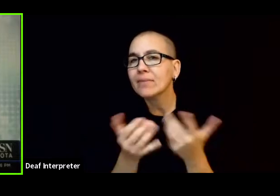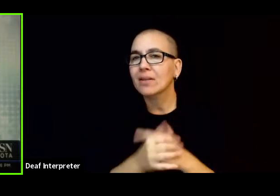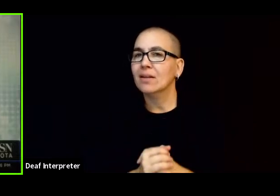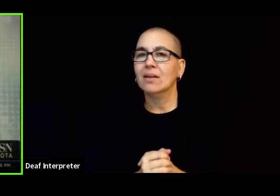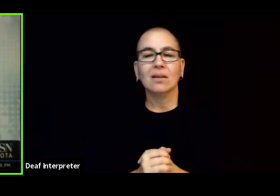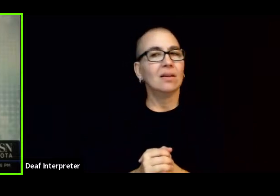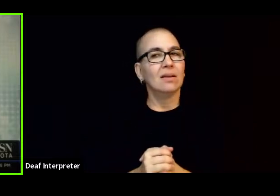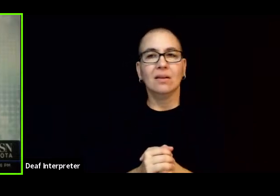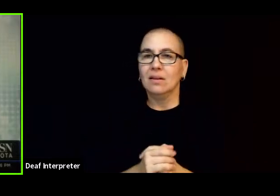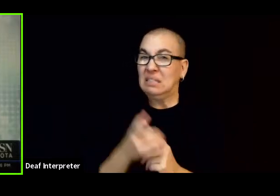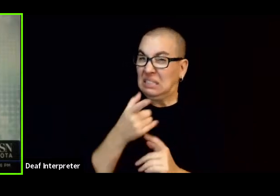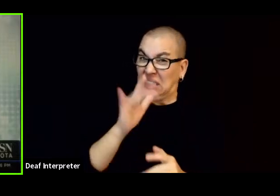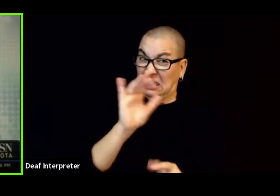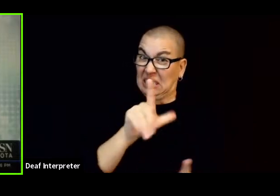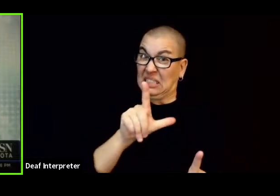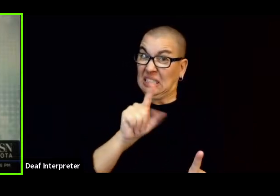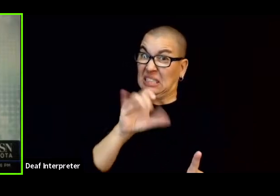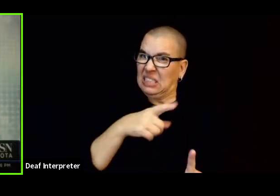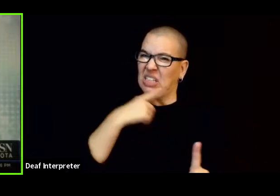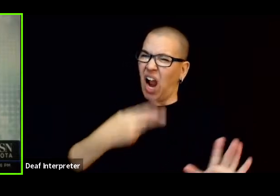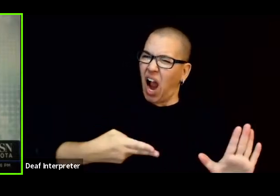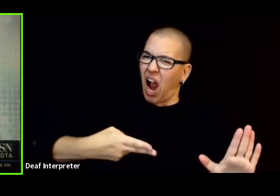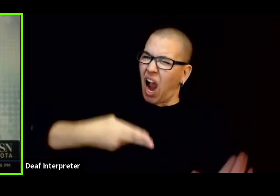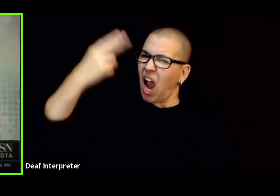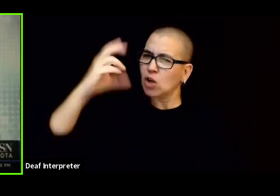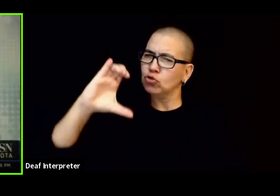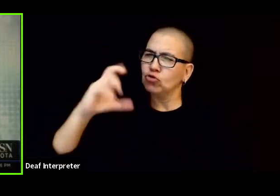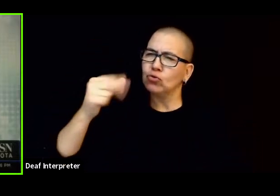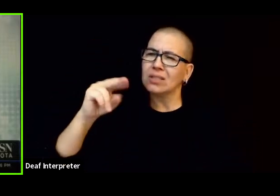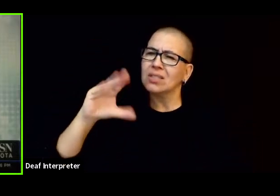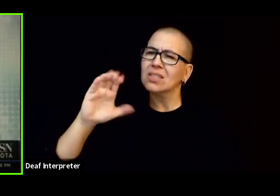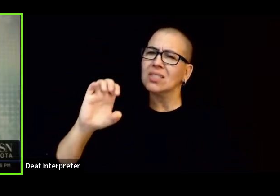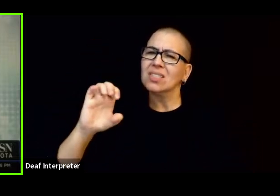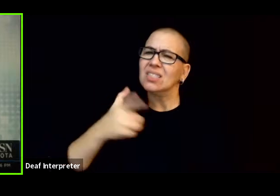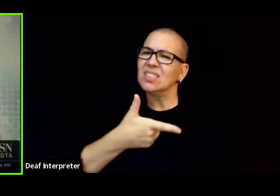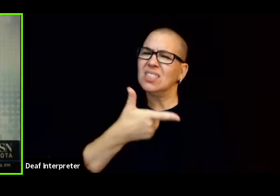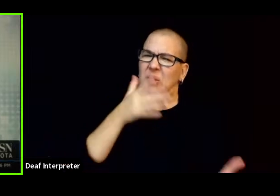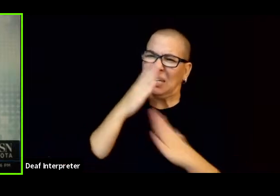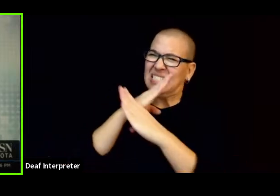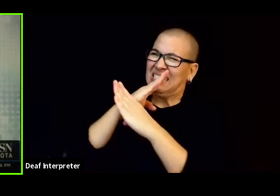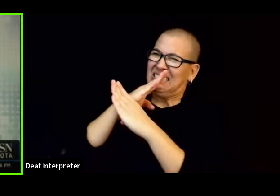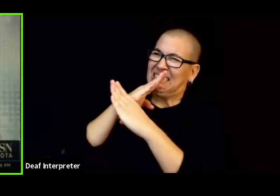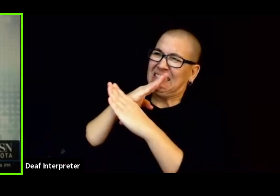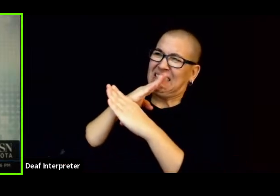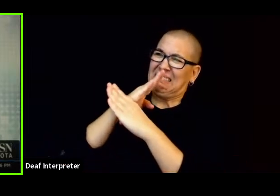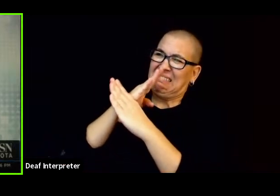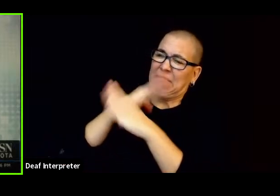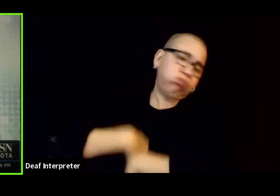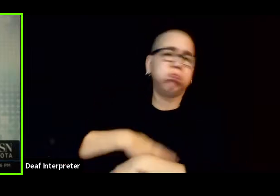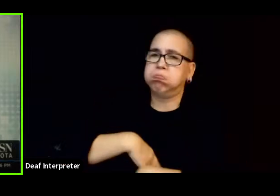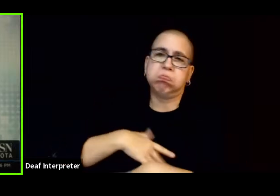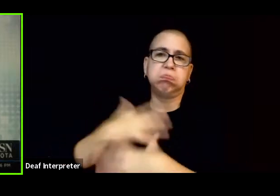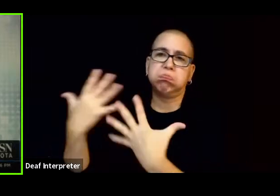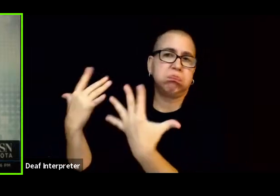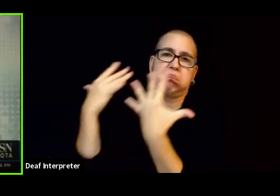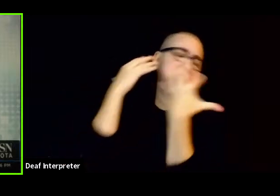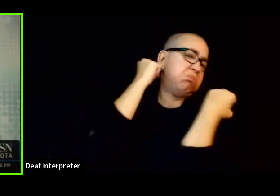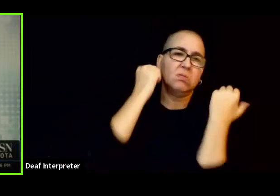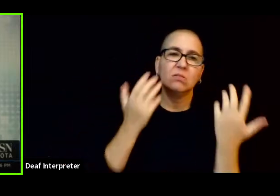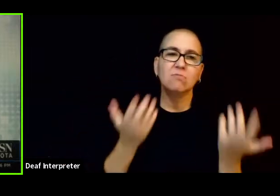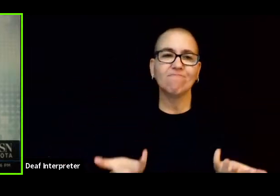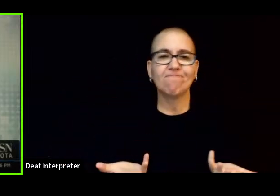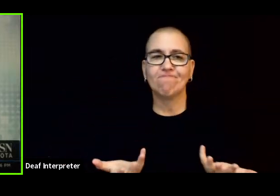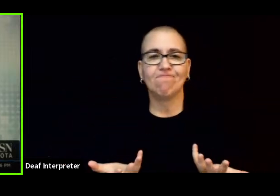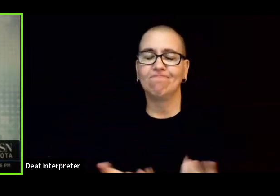safeguards will be compromised. And the consequences of this can be grave, and we're seeing that with increasing number of hospitalizations